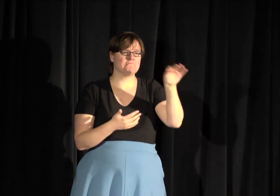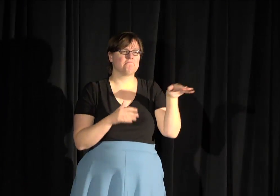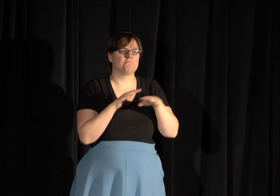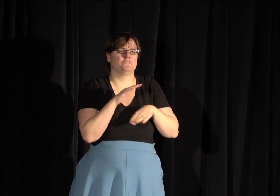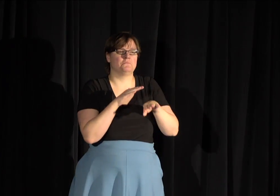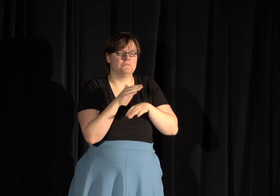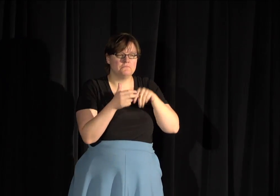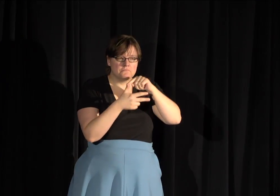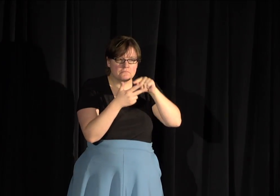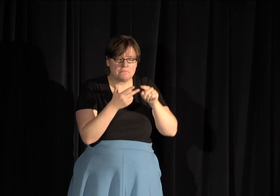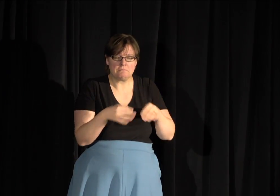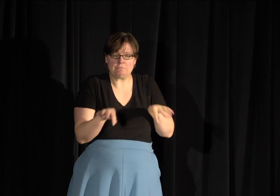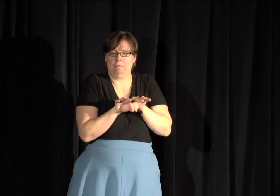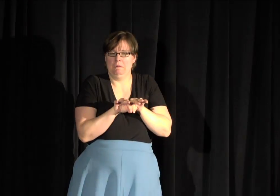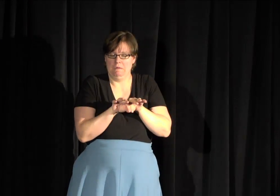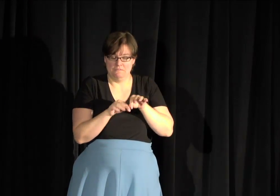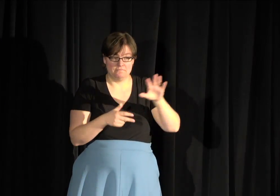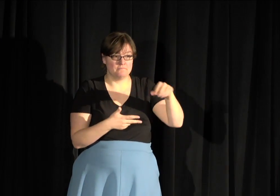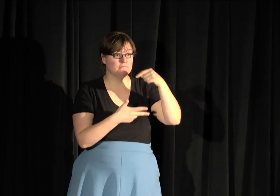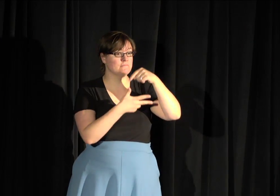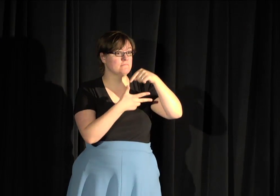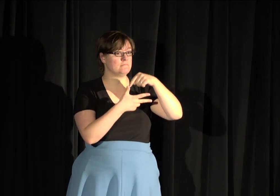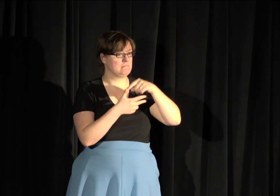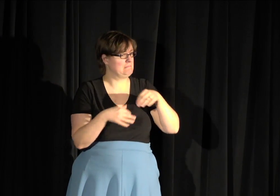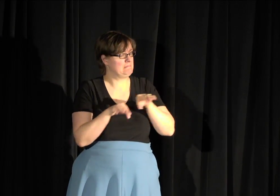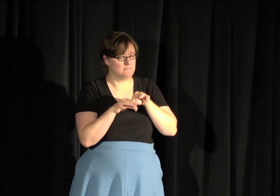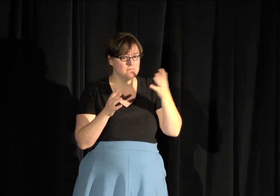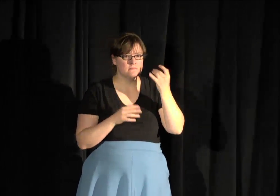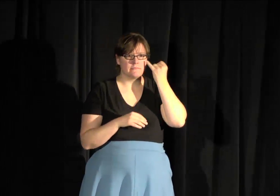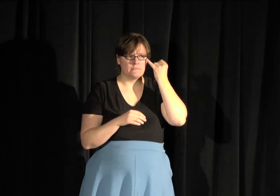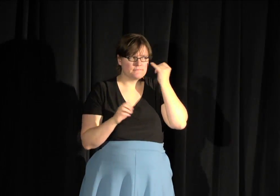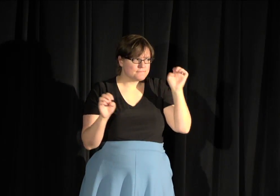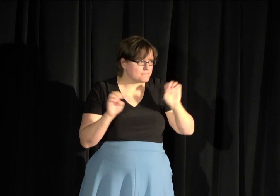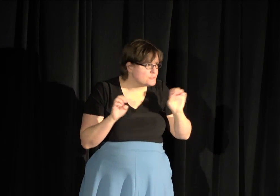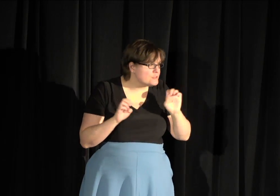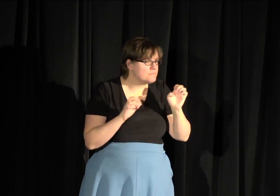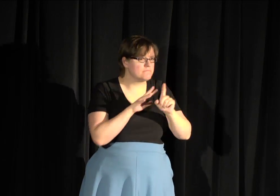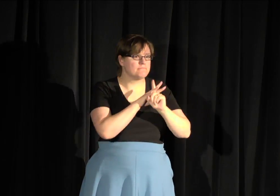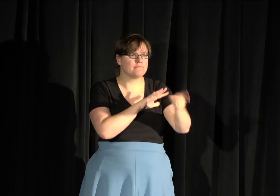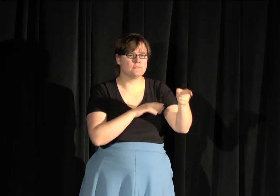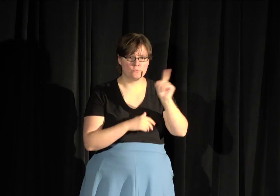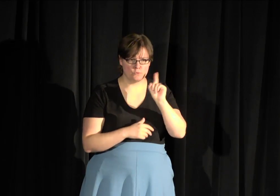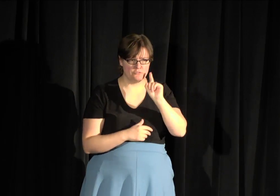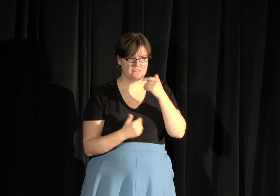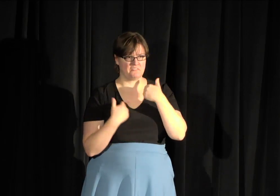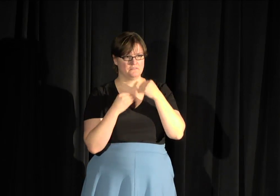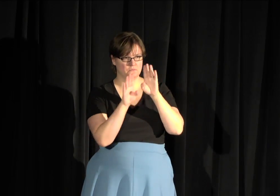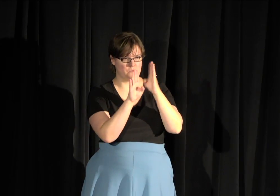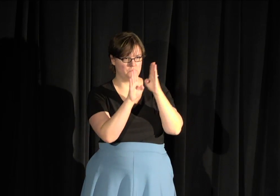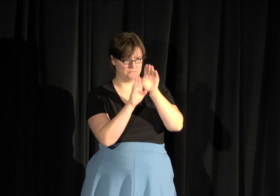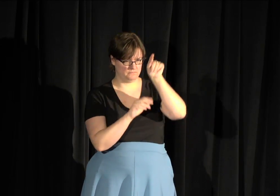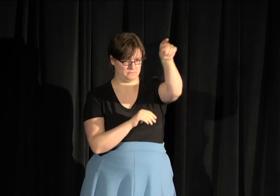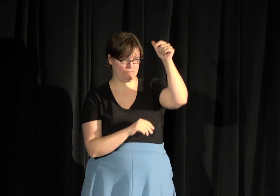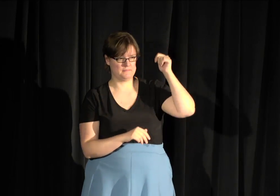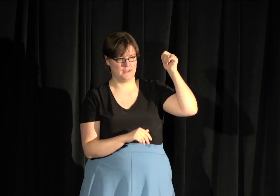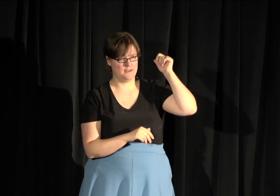show. I'll give you some basics that are very important. If an emergency should arise, we have the doors in the back of the